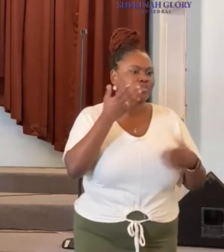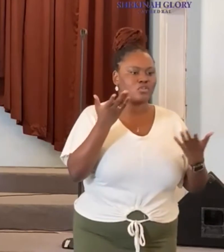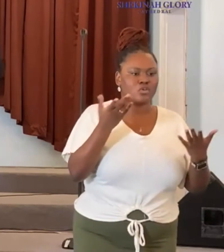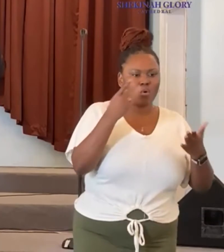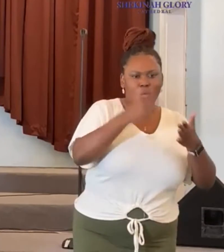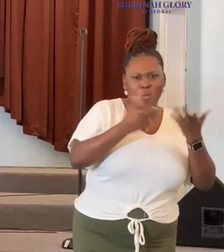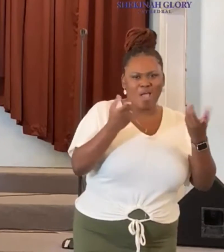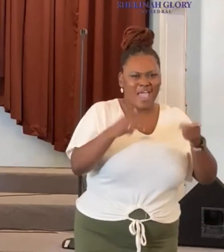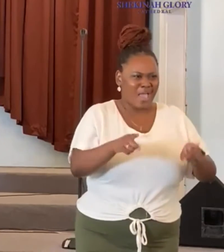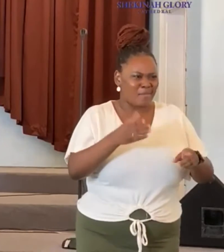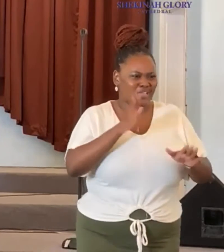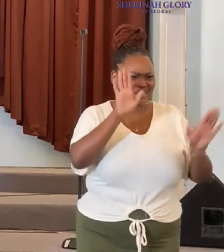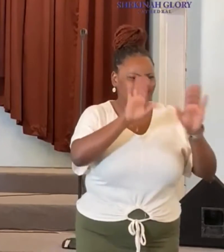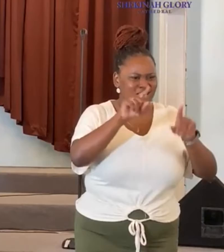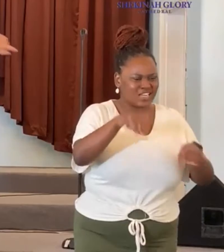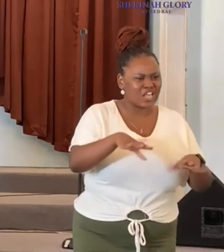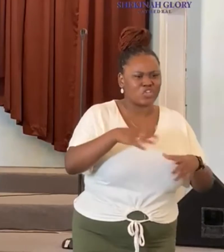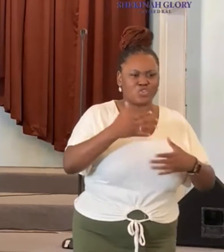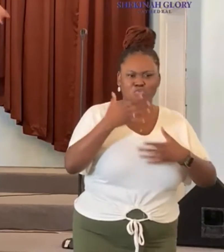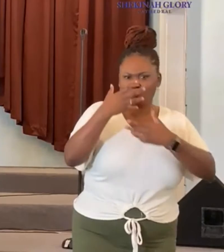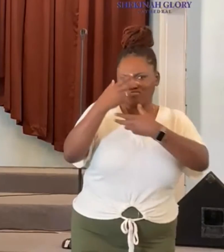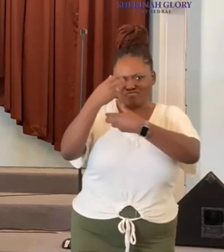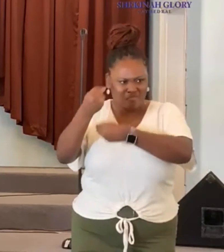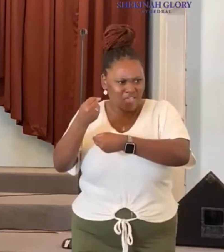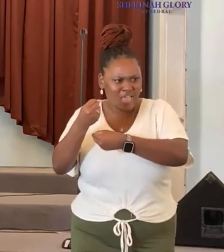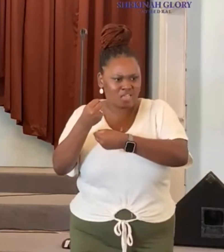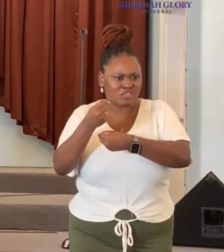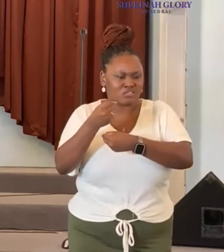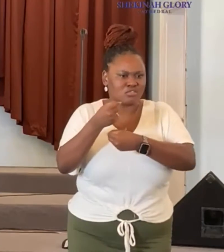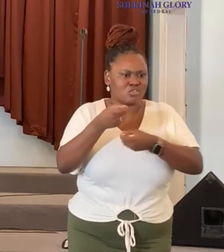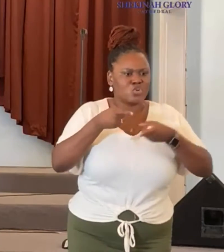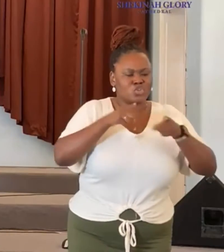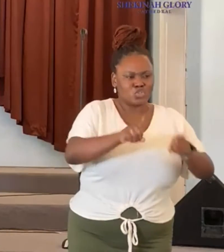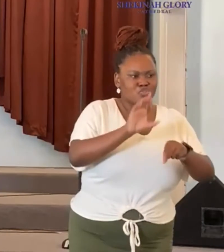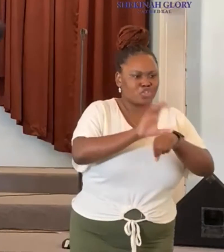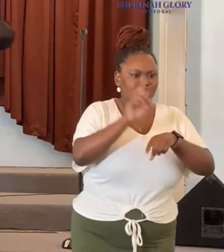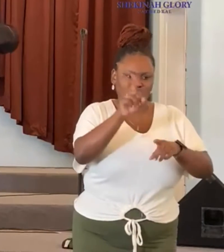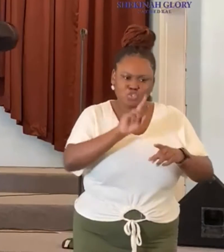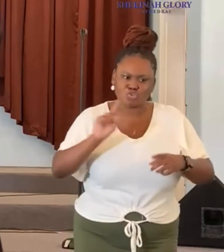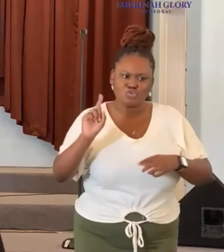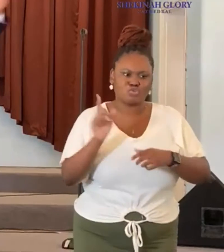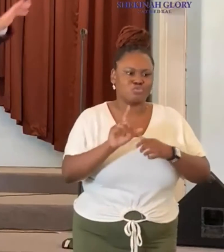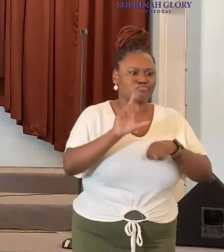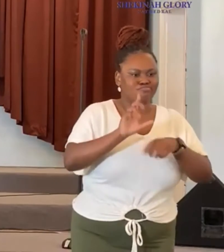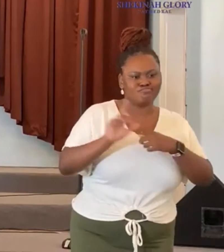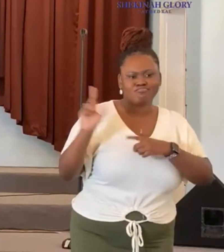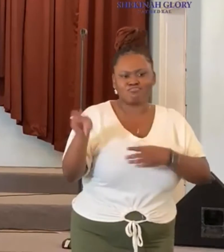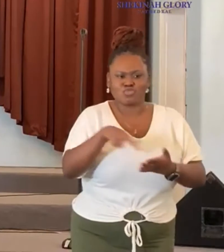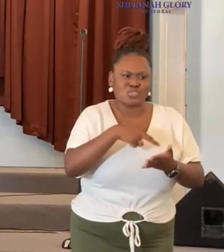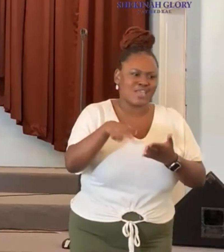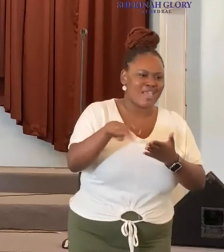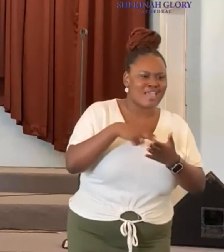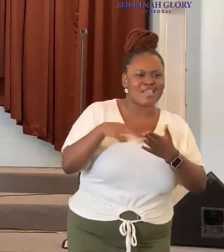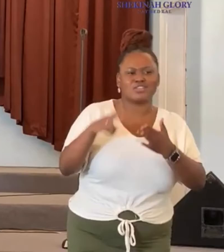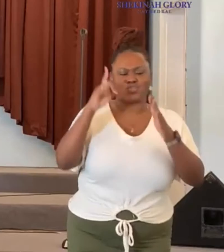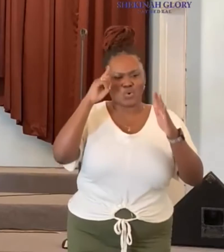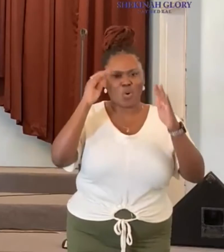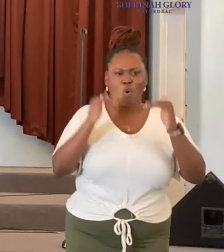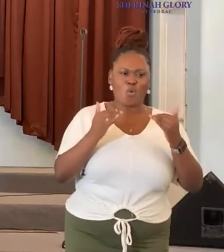What happened to your faith of you running around the church and trunk spinning around three times saying it's over? No, no, no.